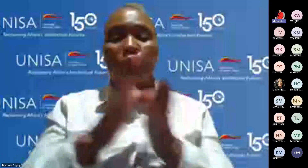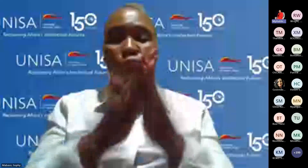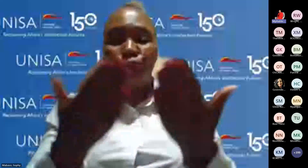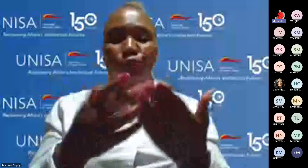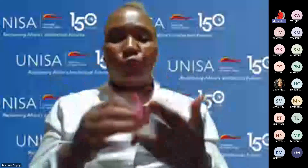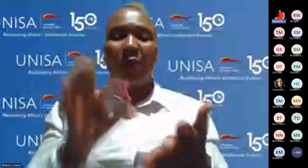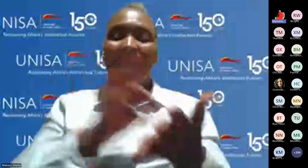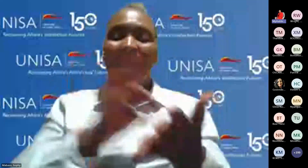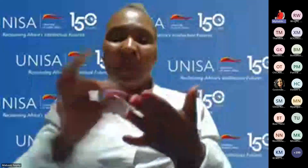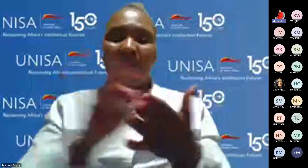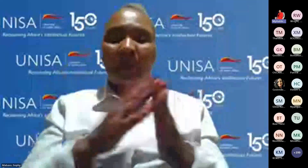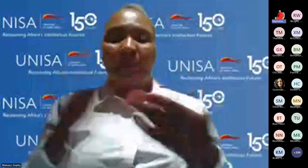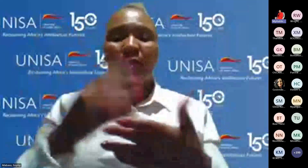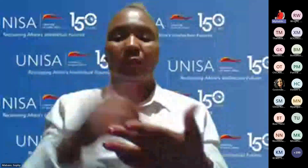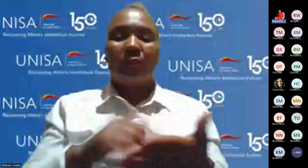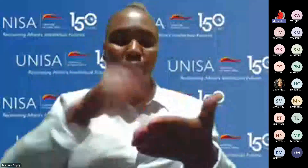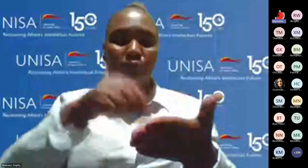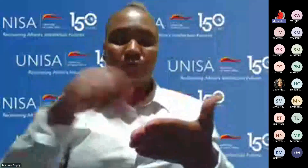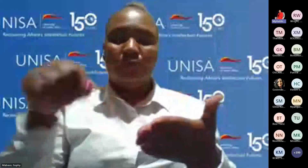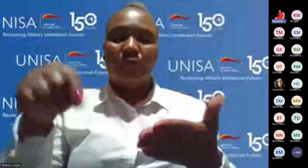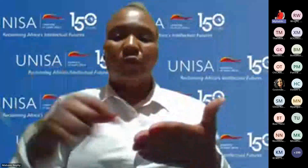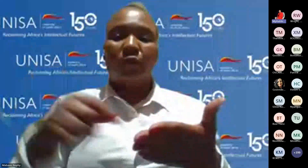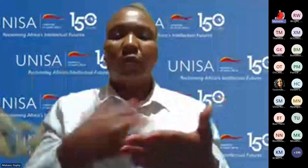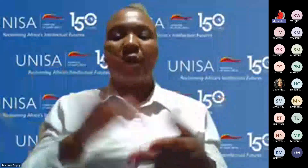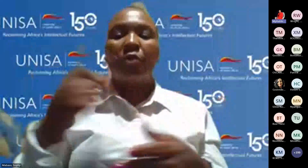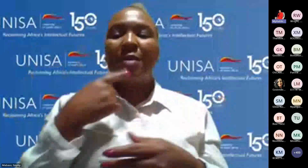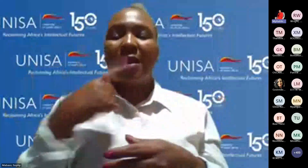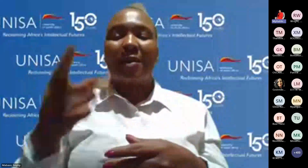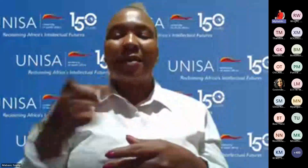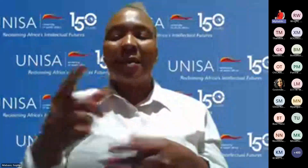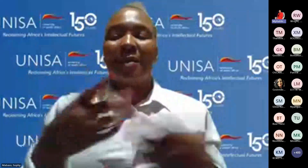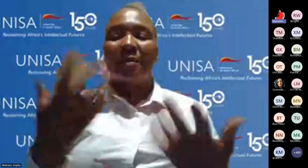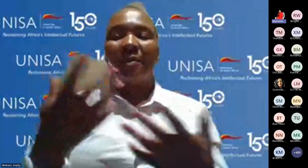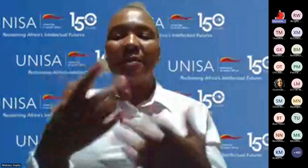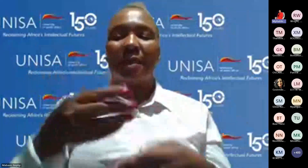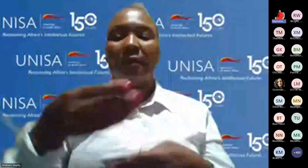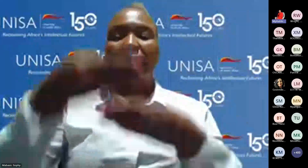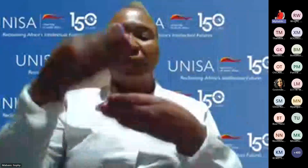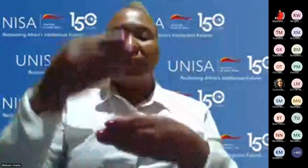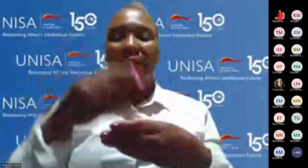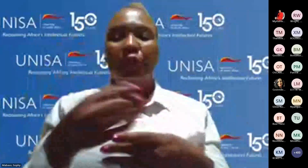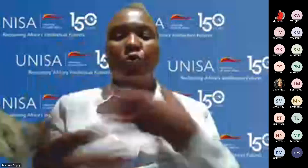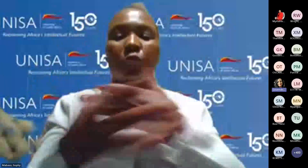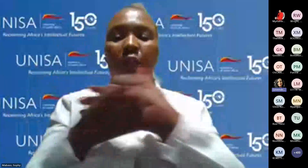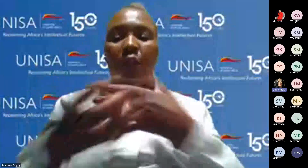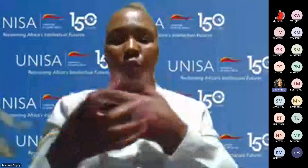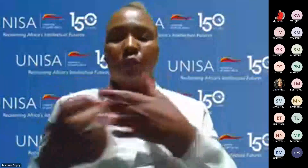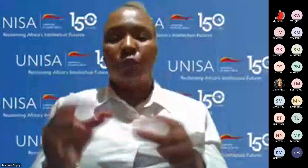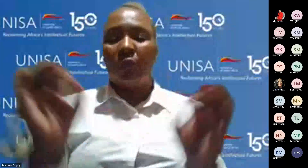pages from, and then you write. So there is no answer sheet that you are going to download.